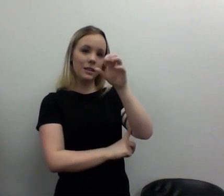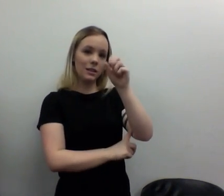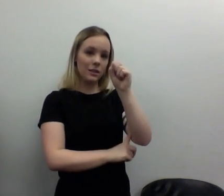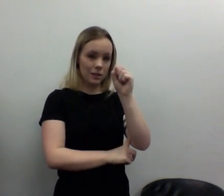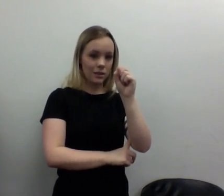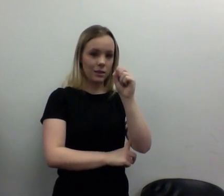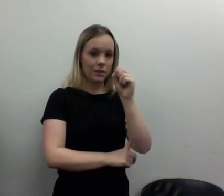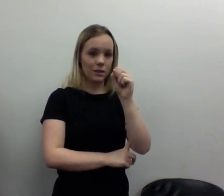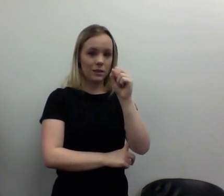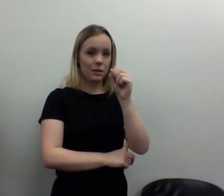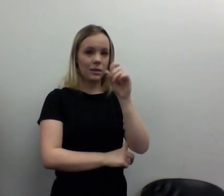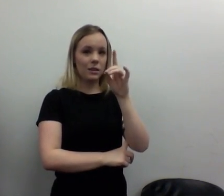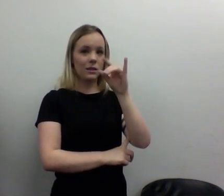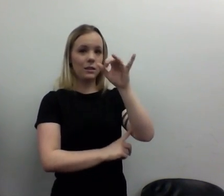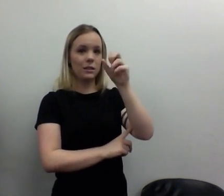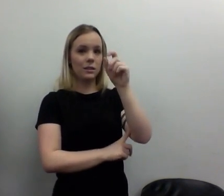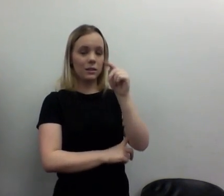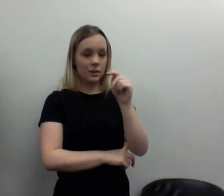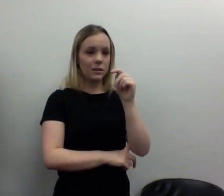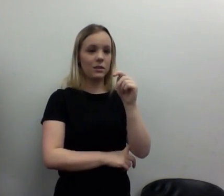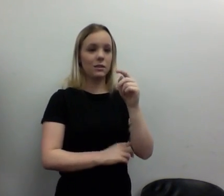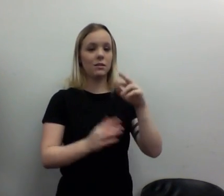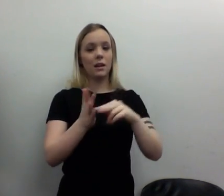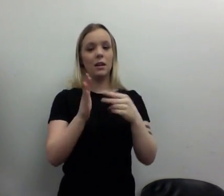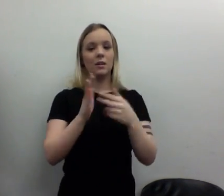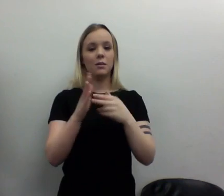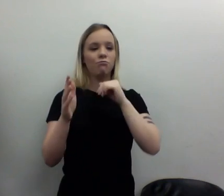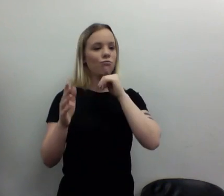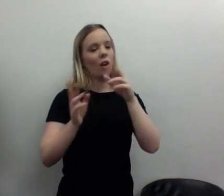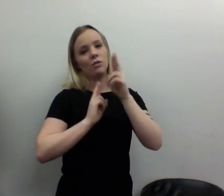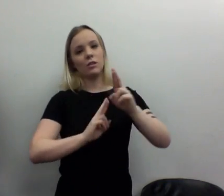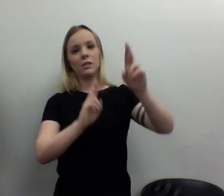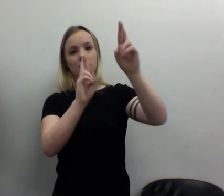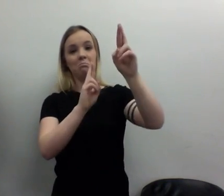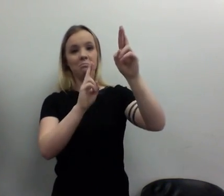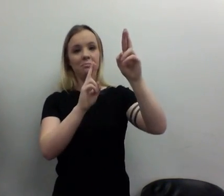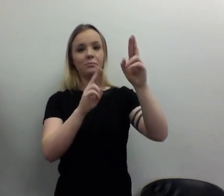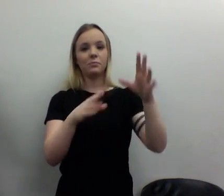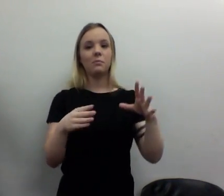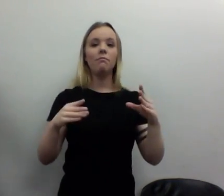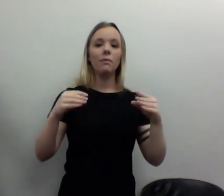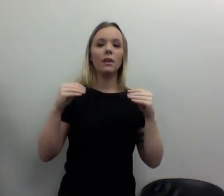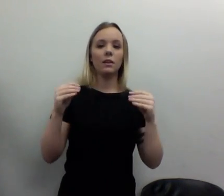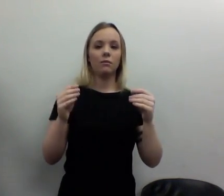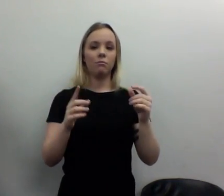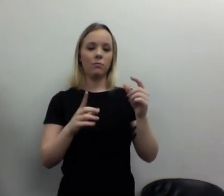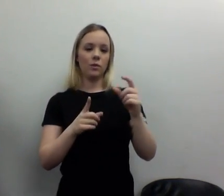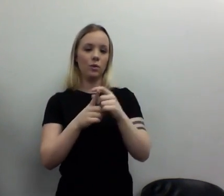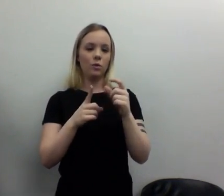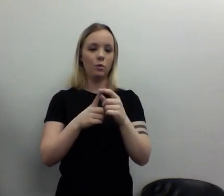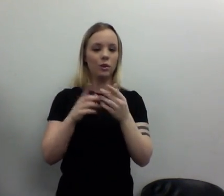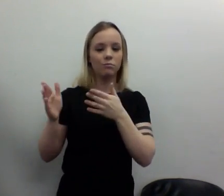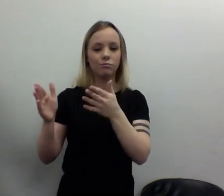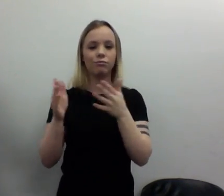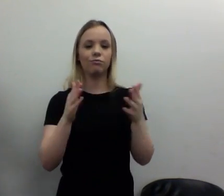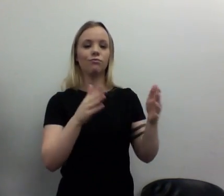Disrespected. Dist is a major and acceptable motive in the street culture to kill an individual. It means that that individual did not